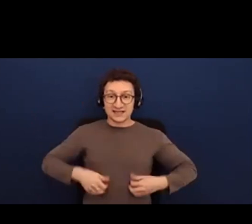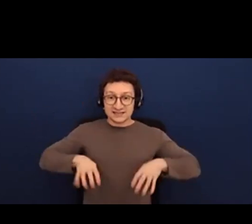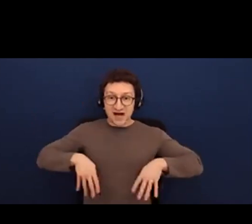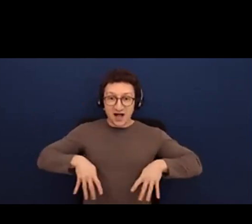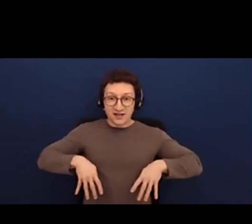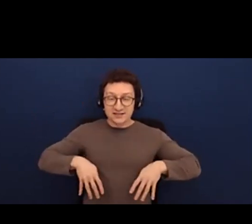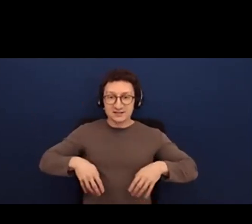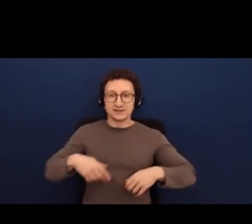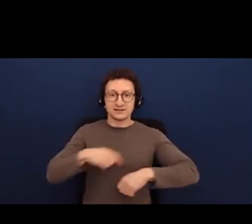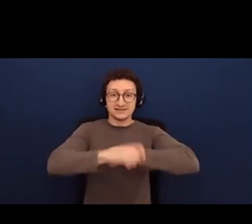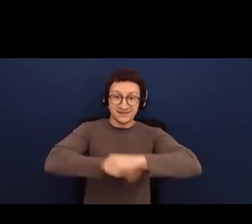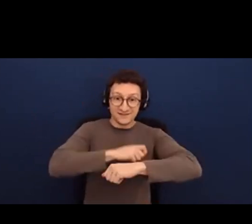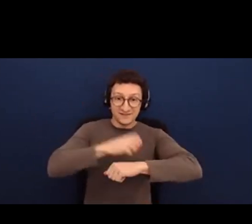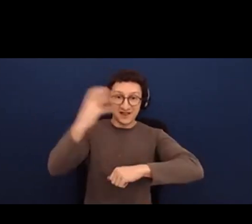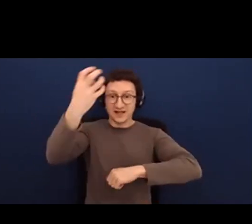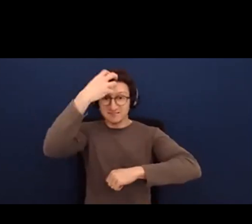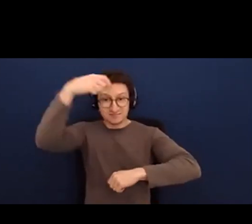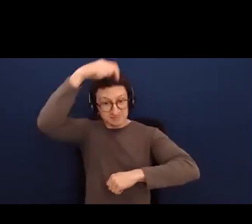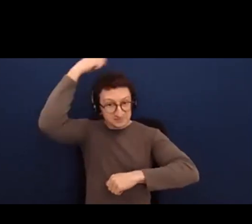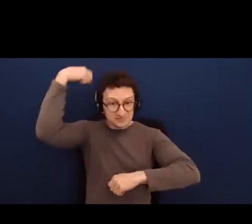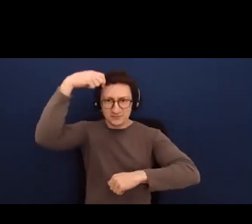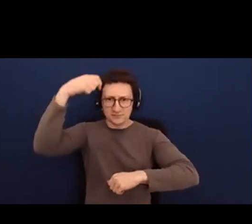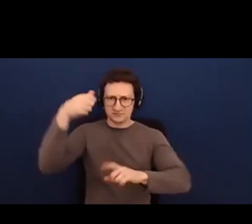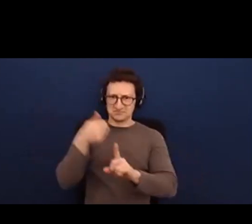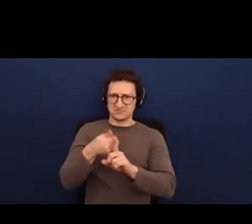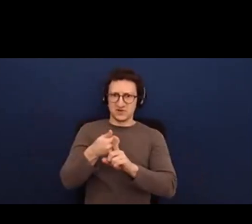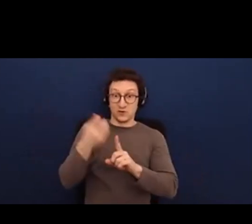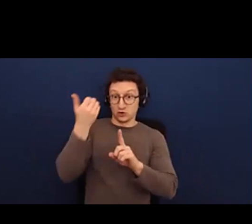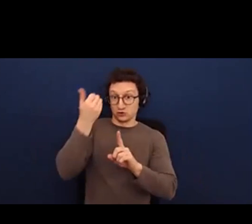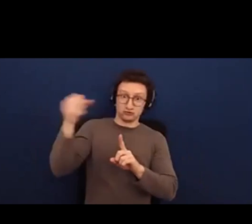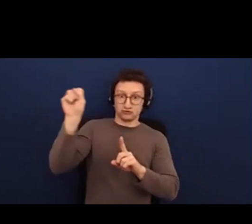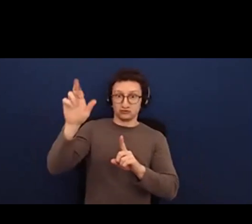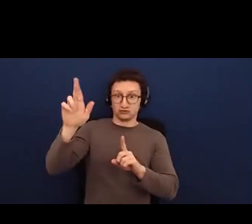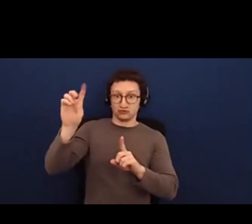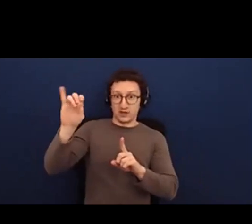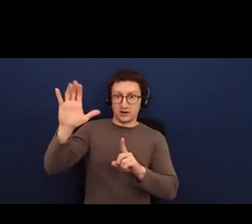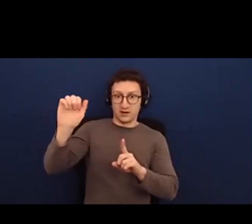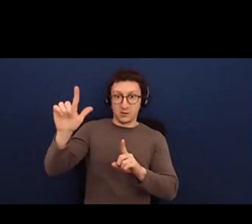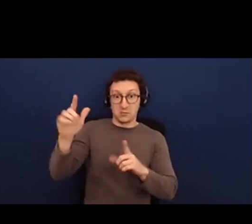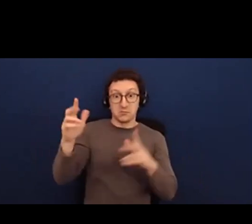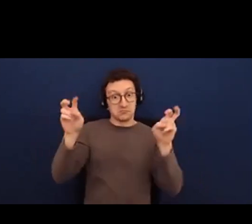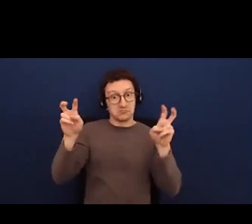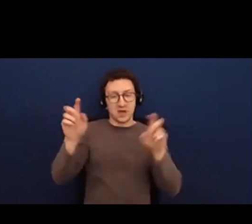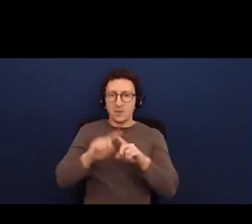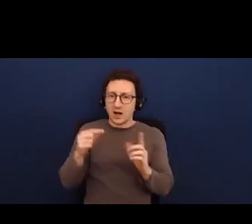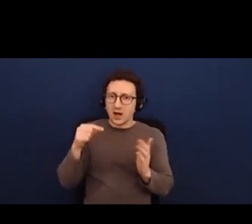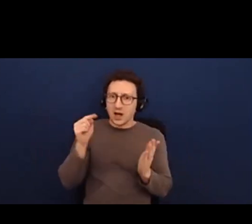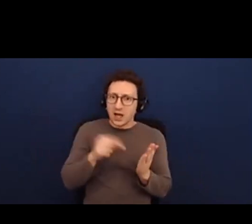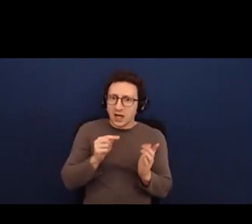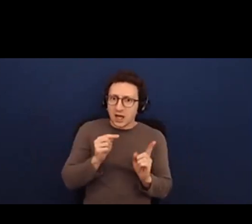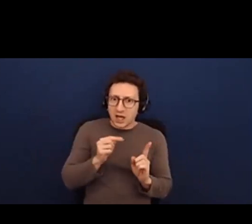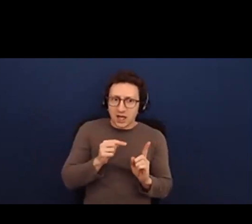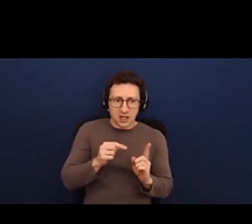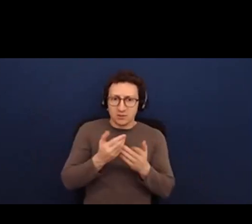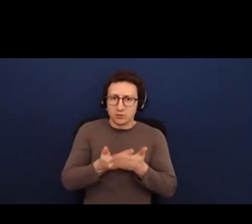radical, davening. And sometimes, instead of reading from the prayer book, he would put on